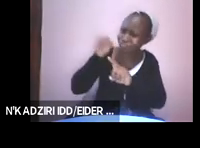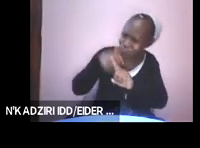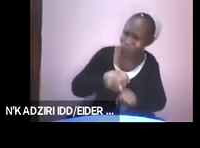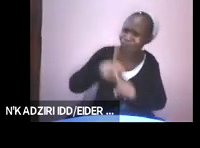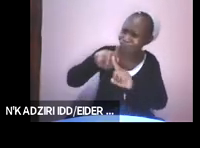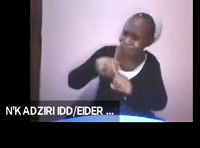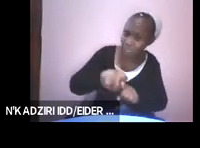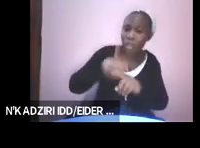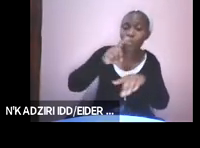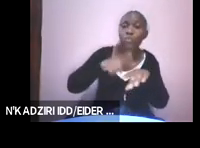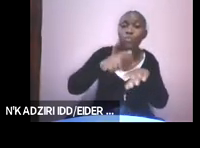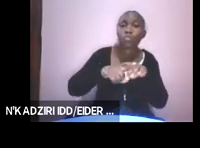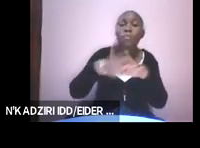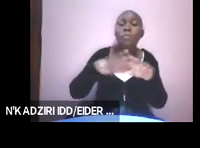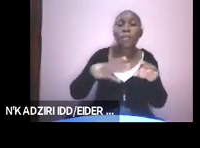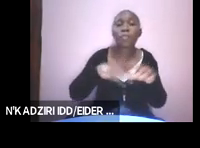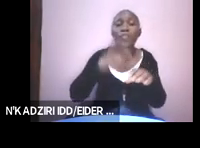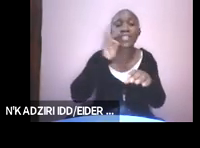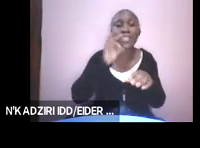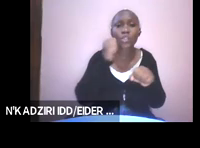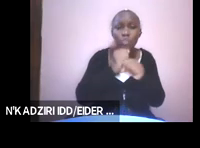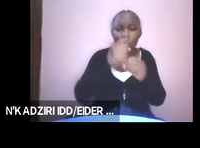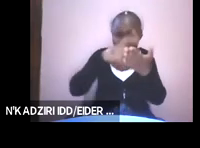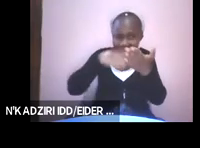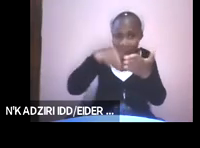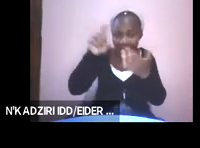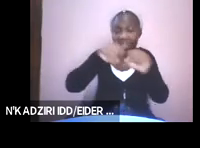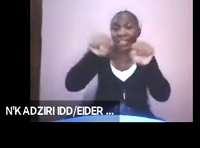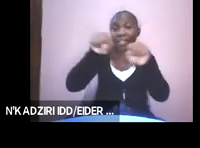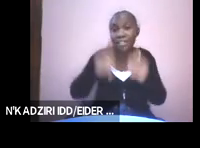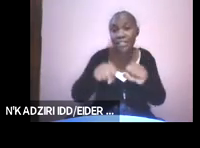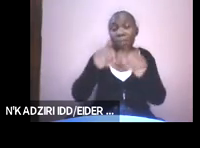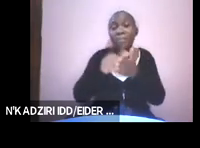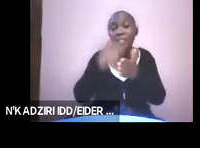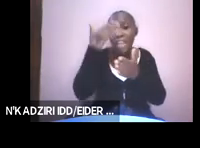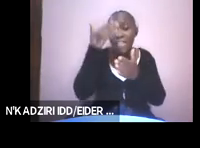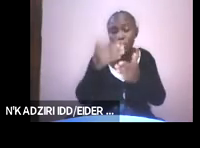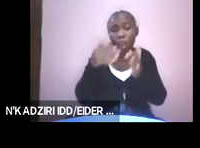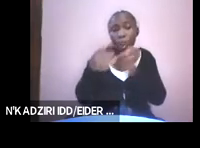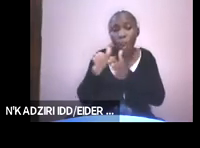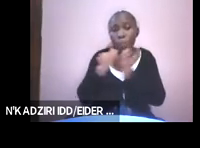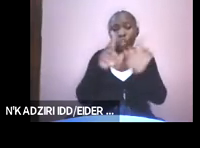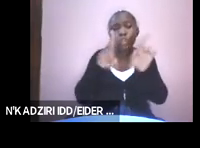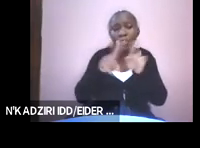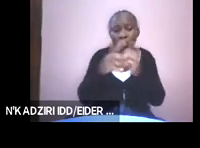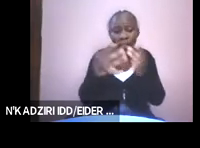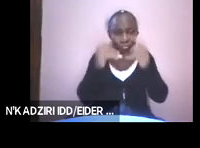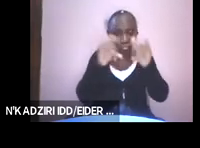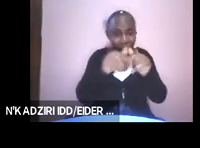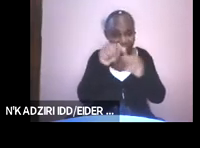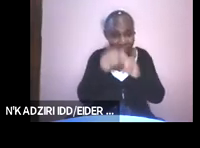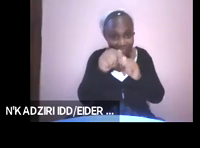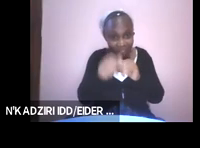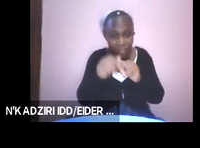sucked back into the system. And this is why such platforms are important, so that we can continue speaking